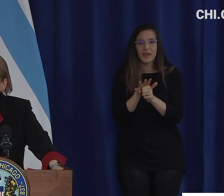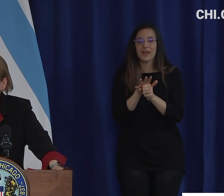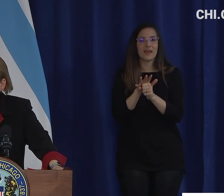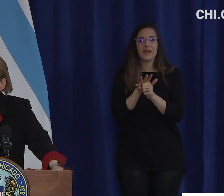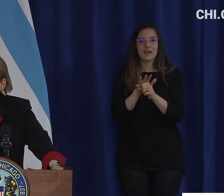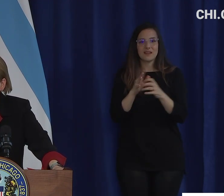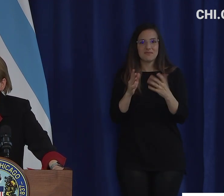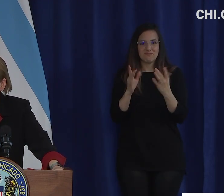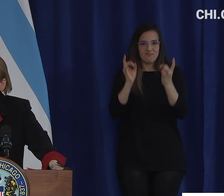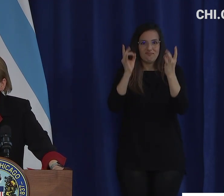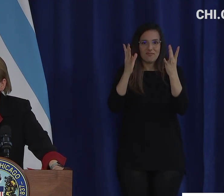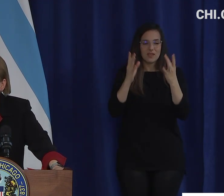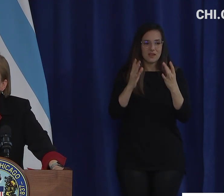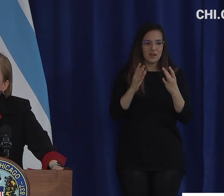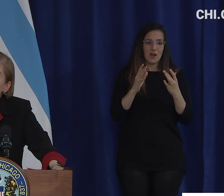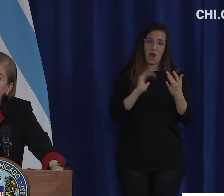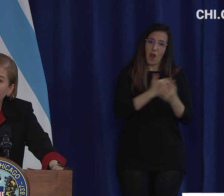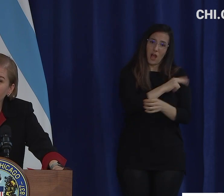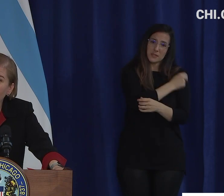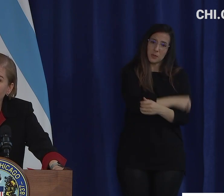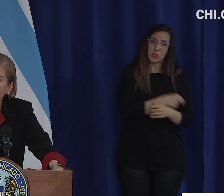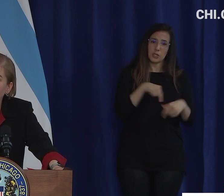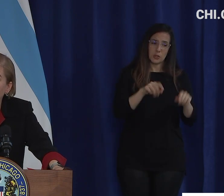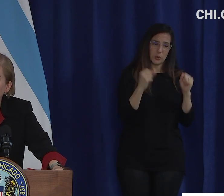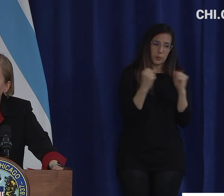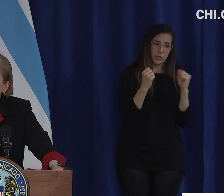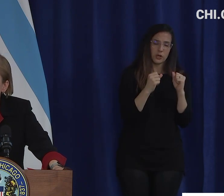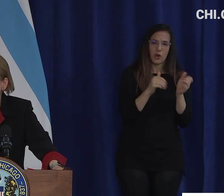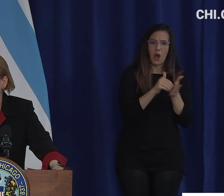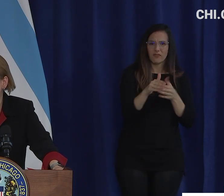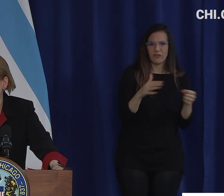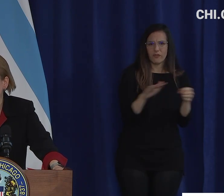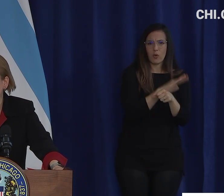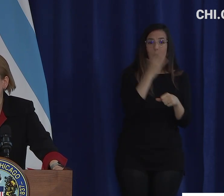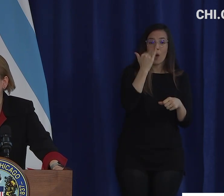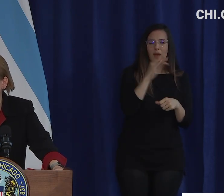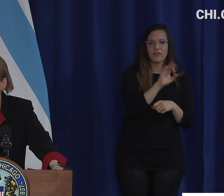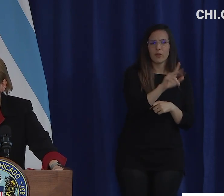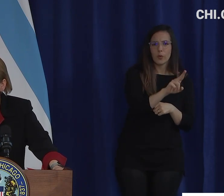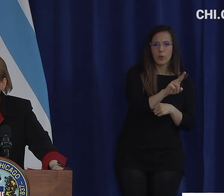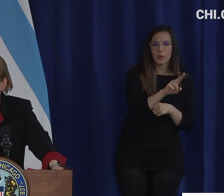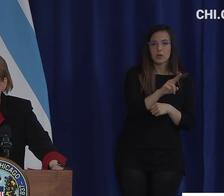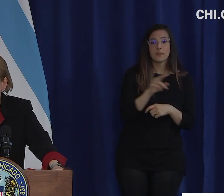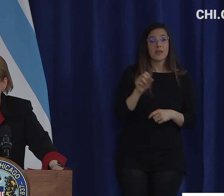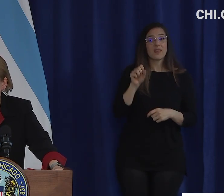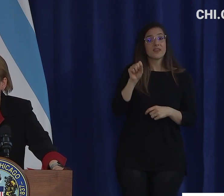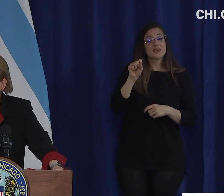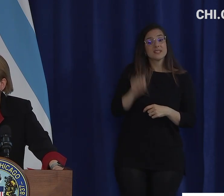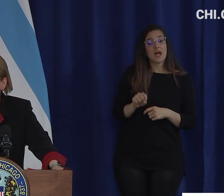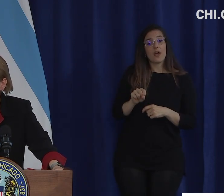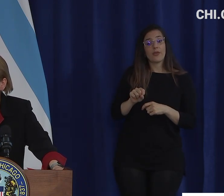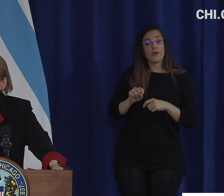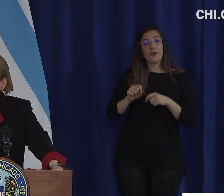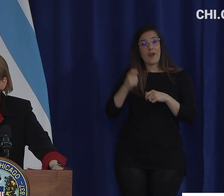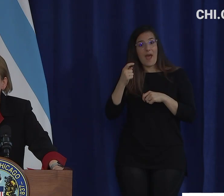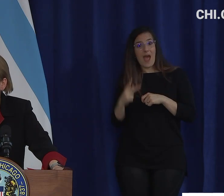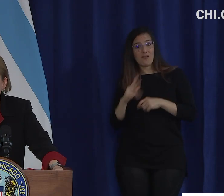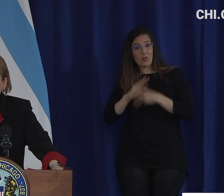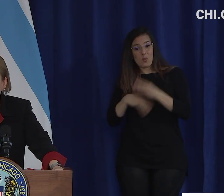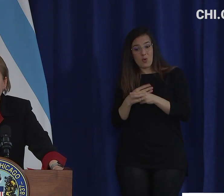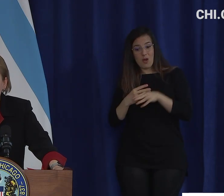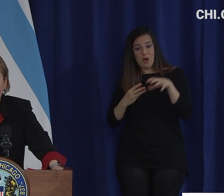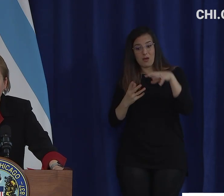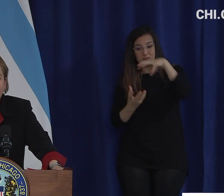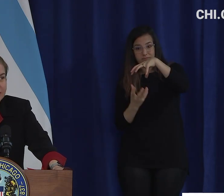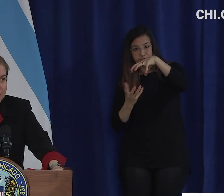winter, largely because of flu. In the southern hemisphere, we've seen some pretty good news so far that the flu season has not